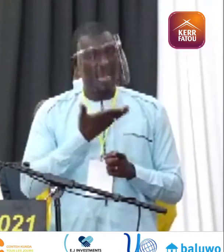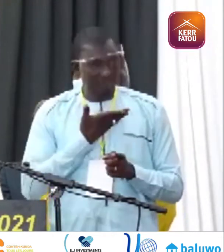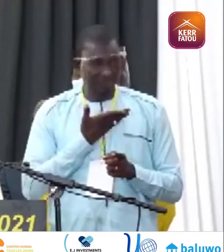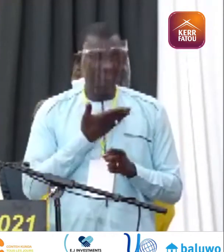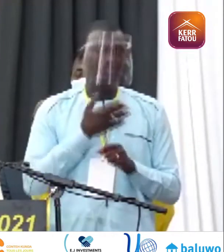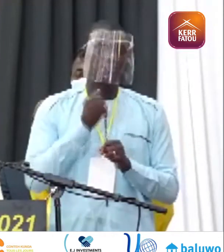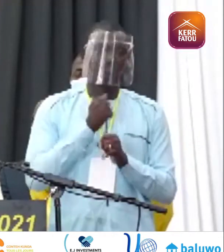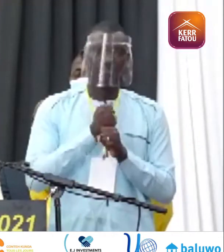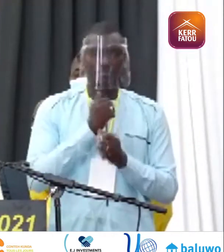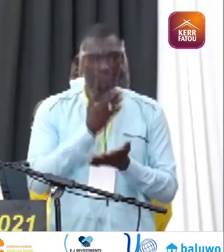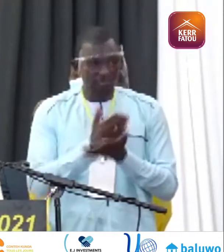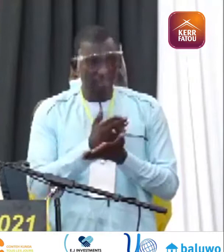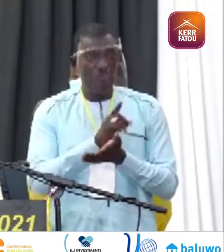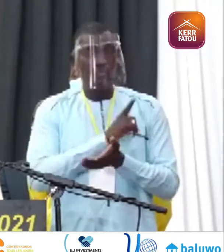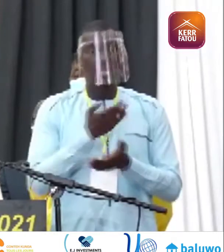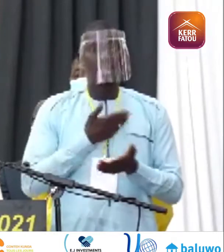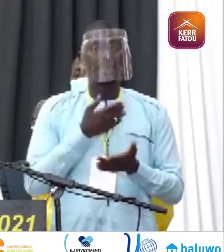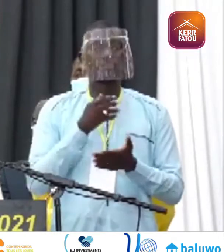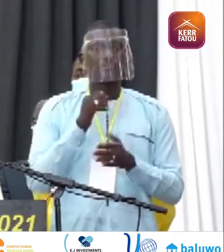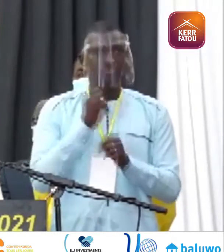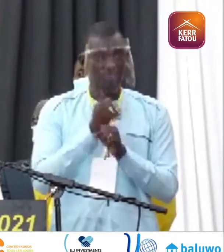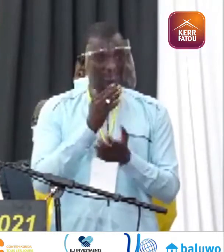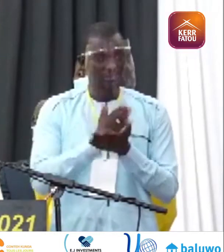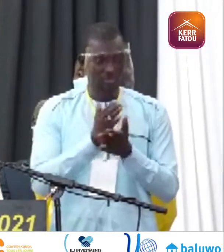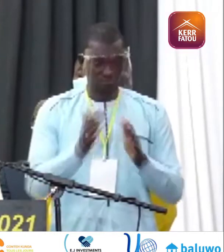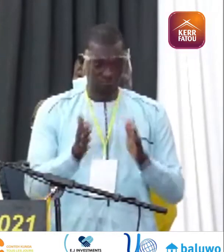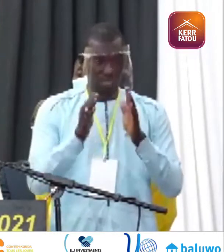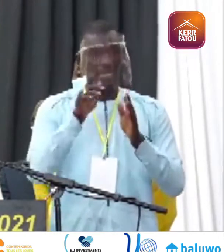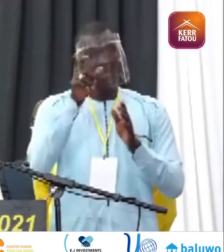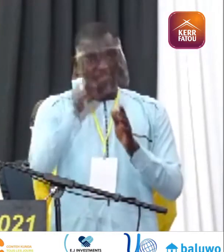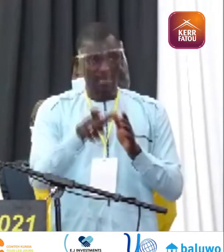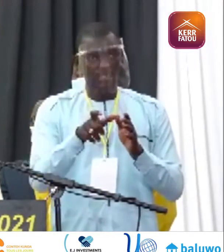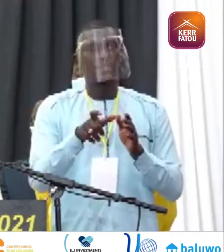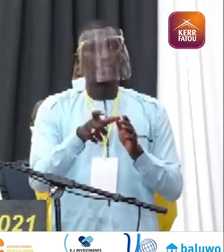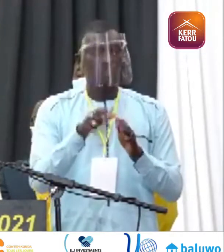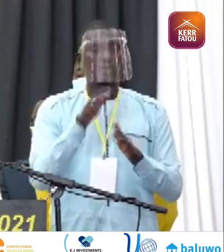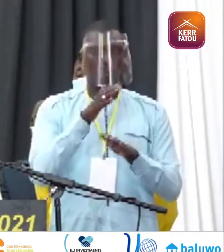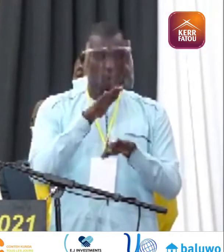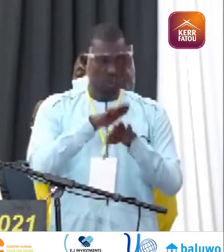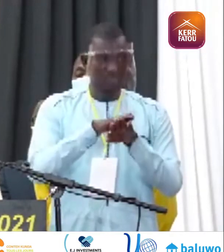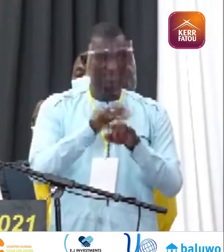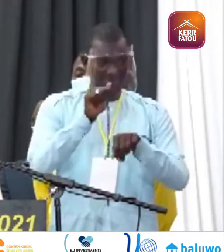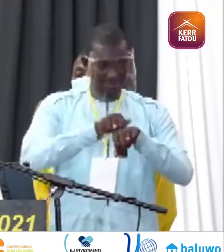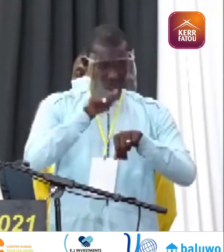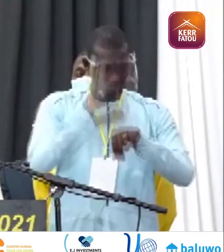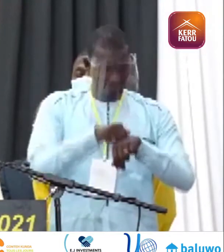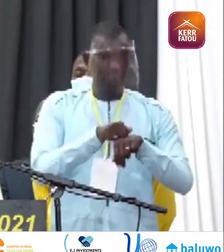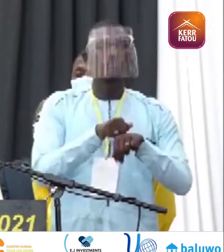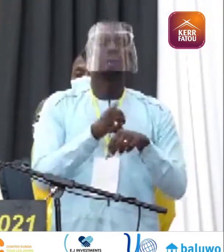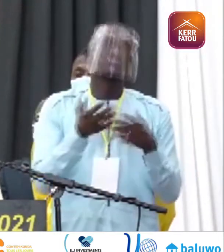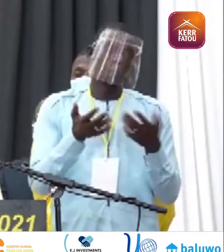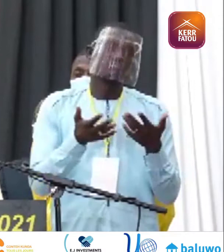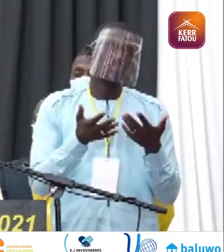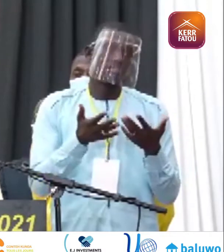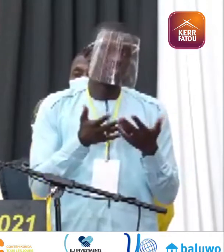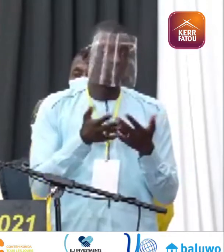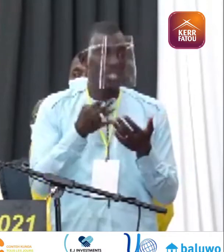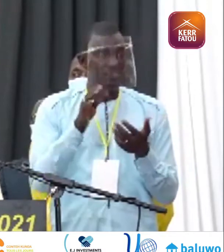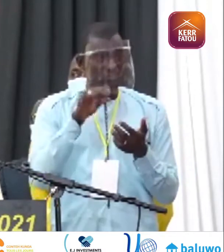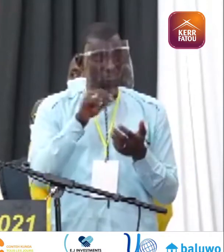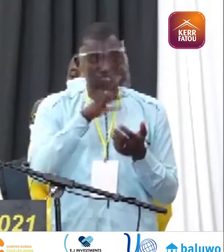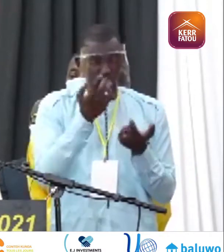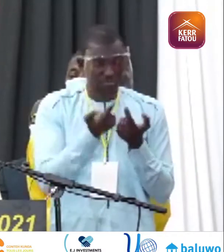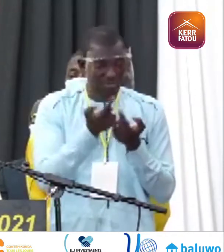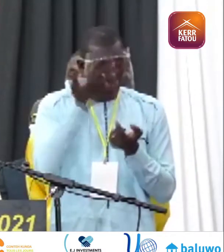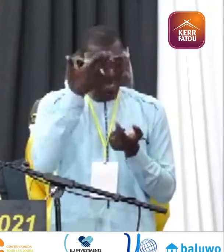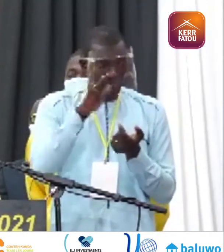Party decided that we have to operate the party on the footings of discipline. No person who is in discipline, no person